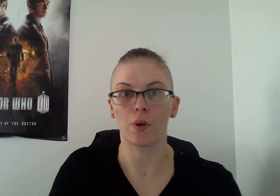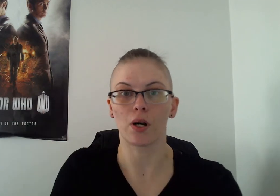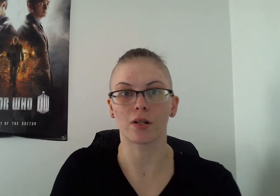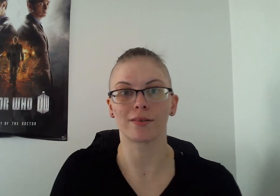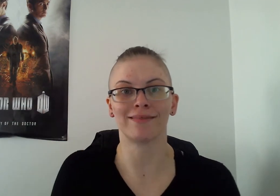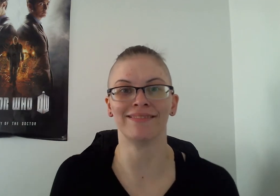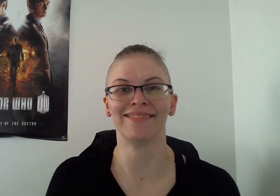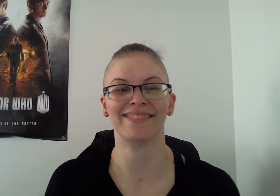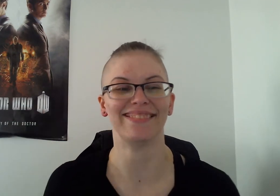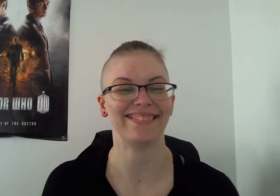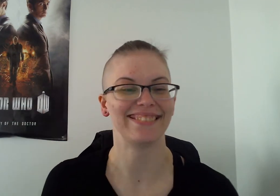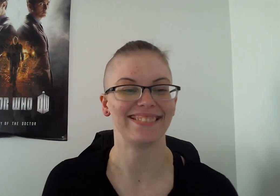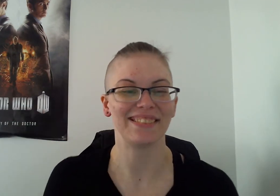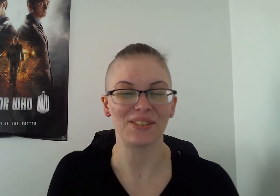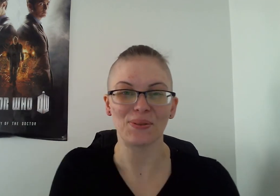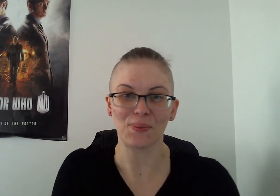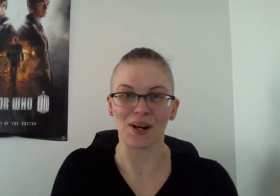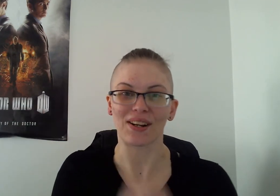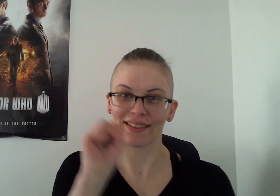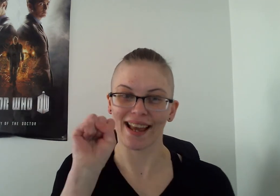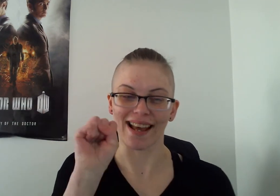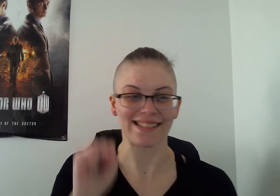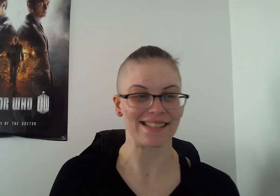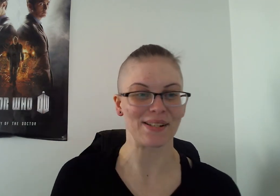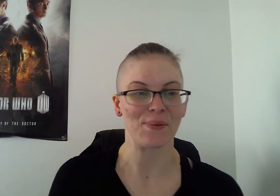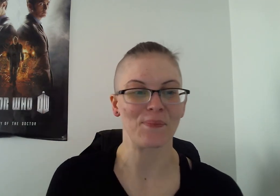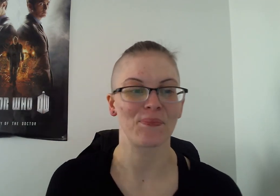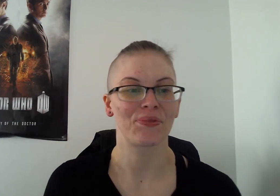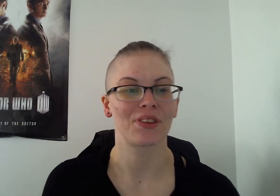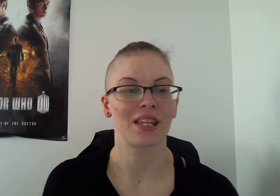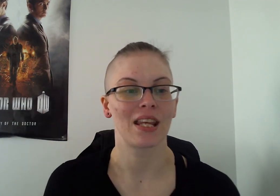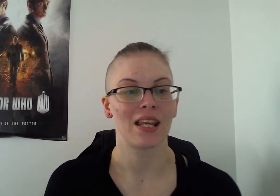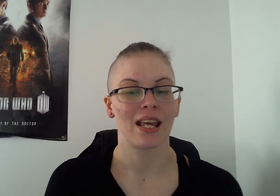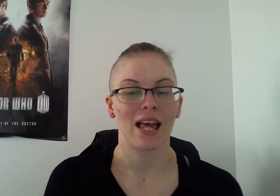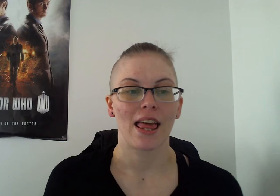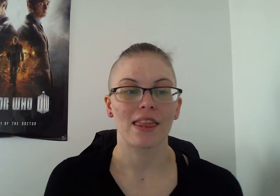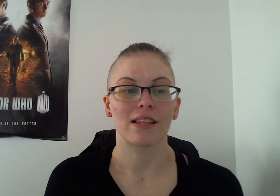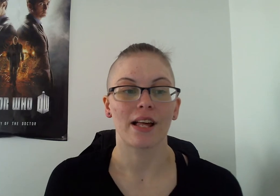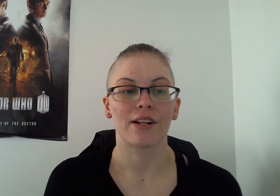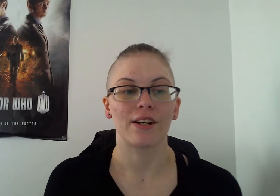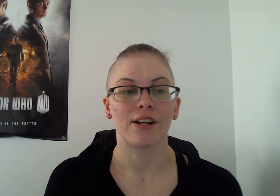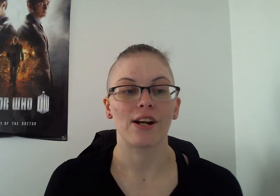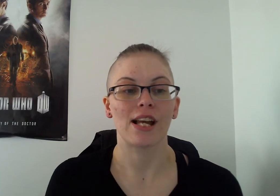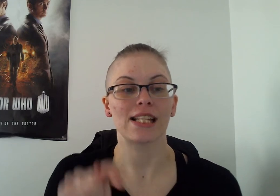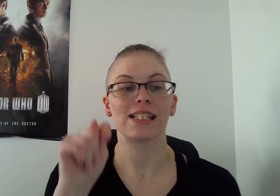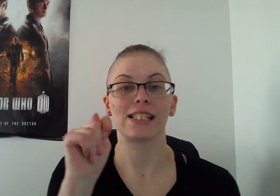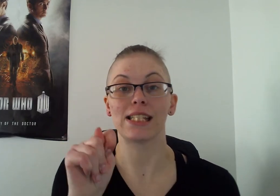work. Work. S. The letter